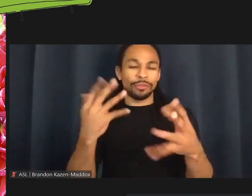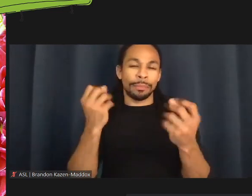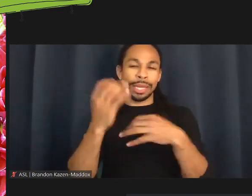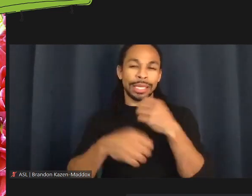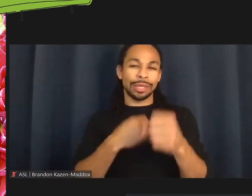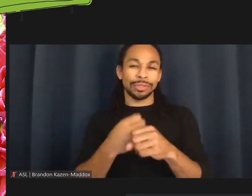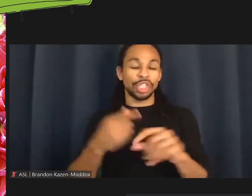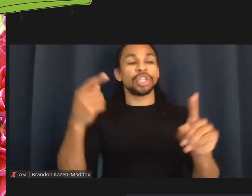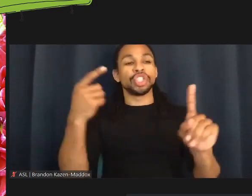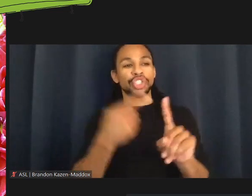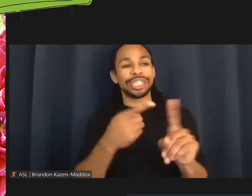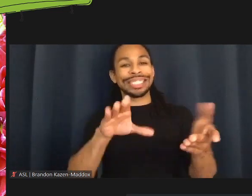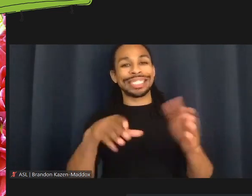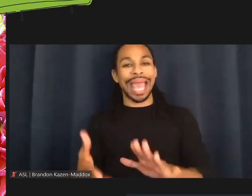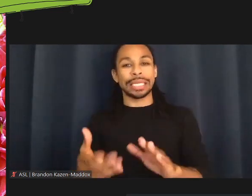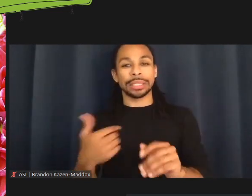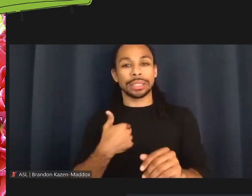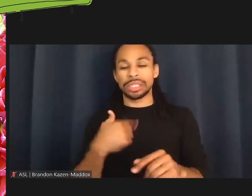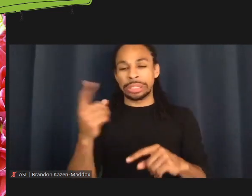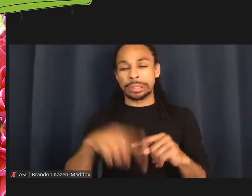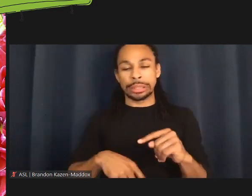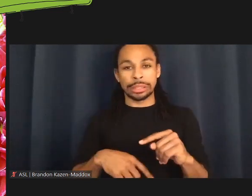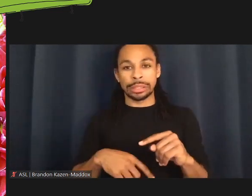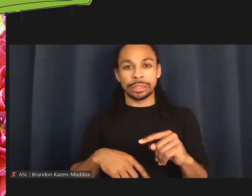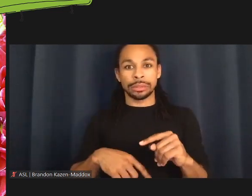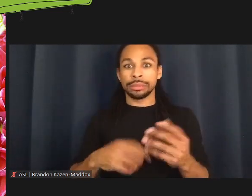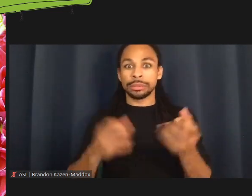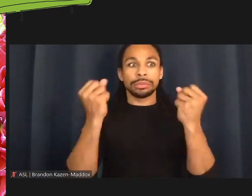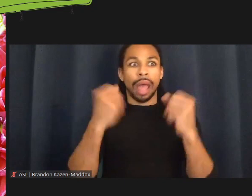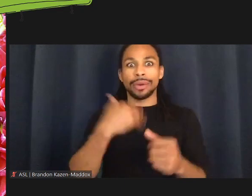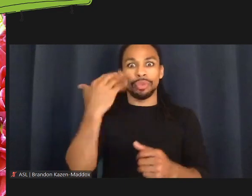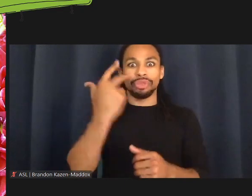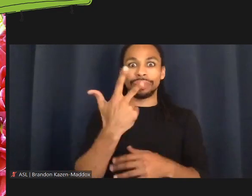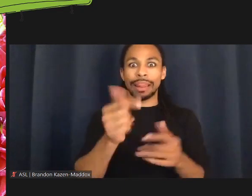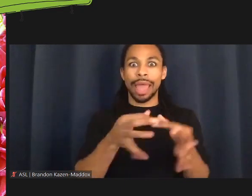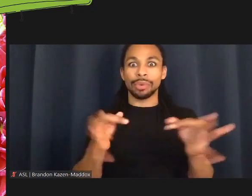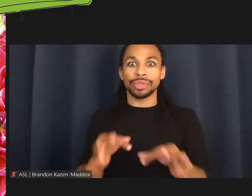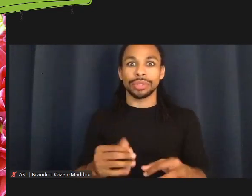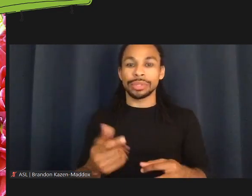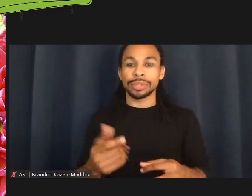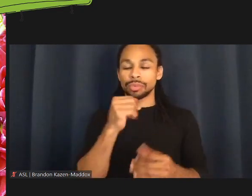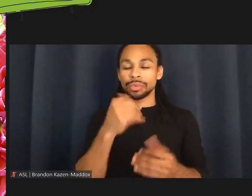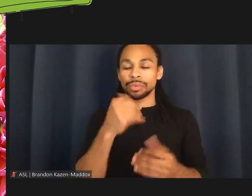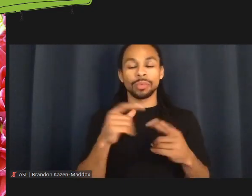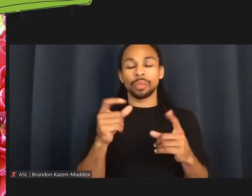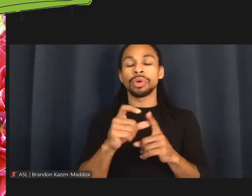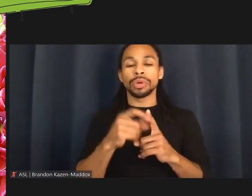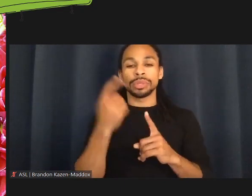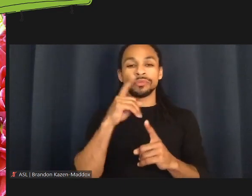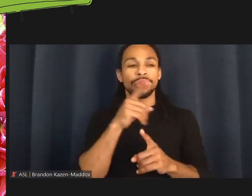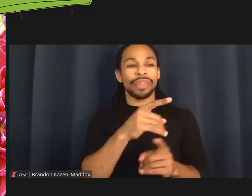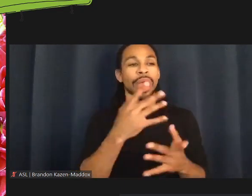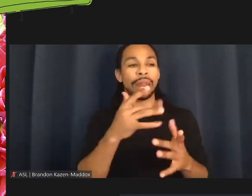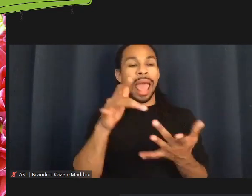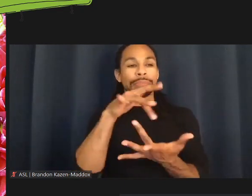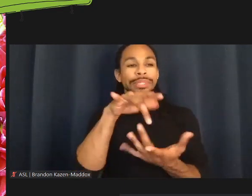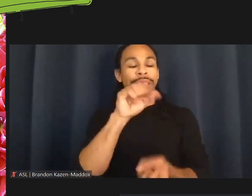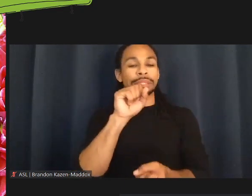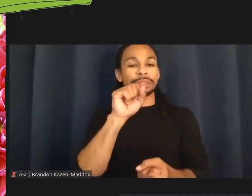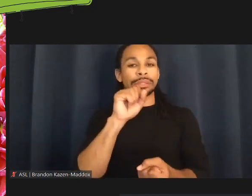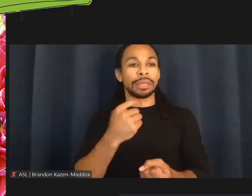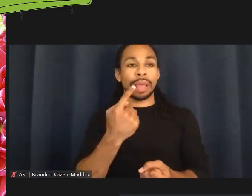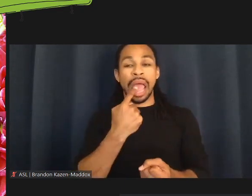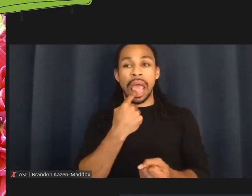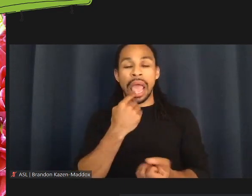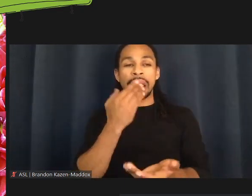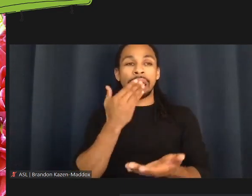she's dead. How in 3 languages, I don't have words for this absence. A mouth becomes thud. English